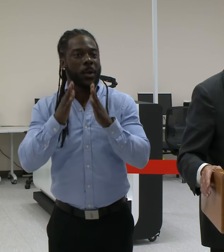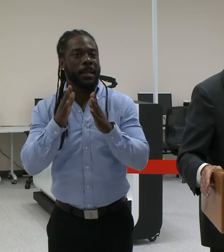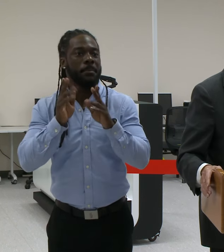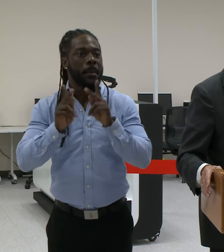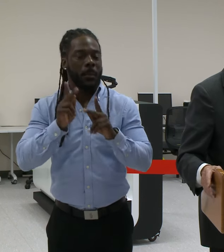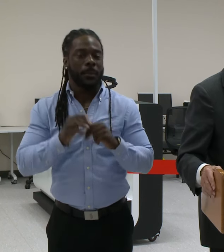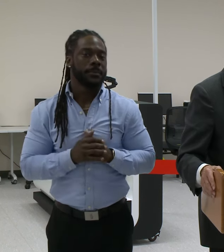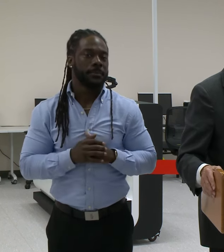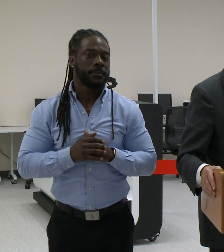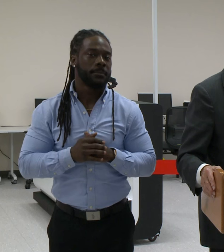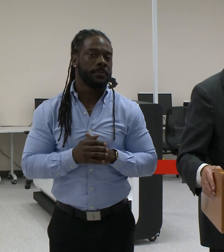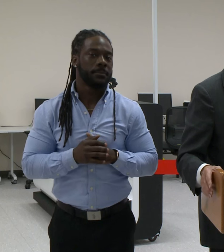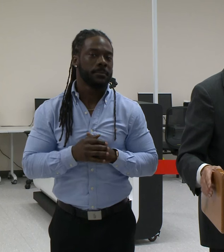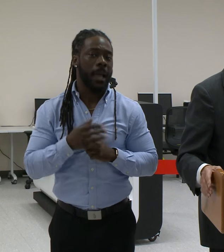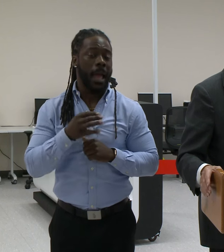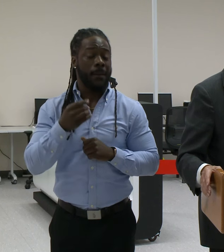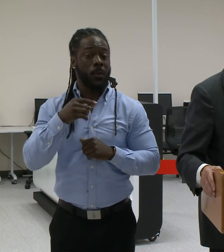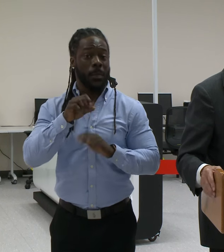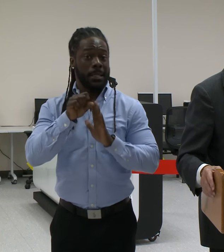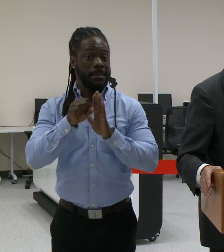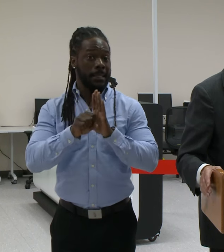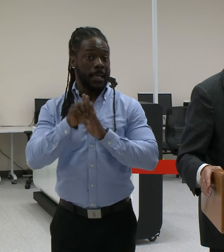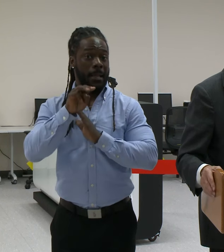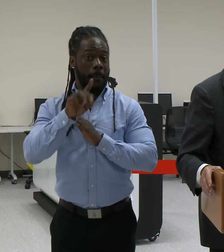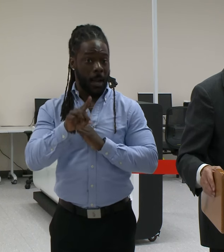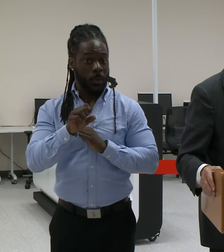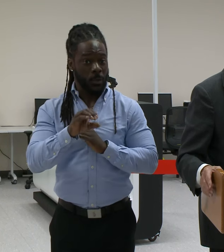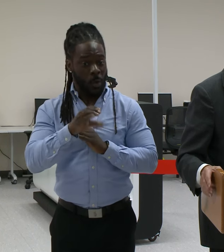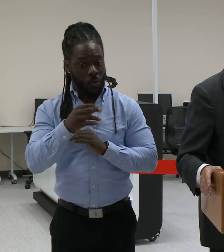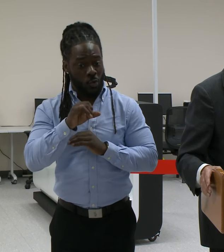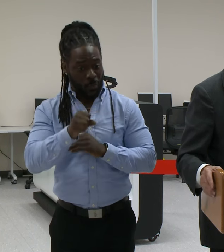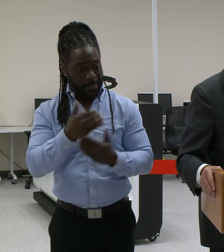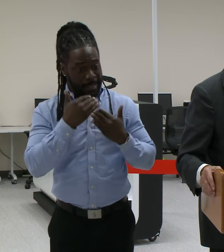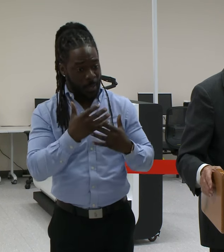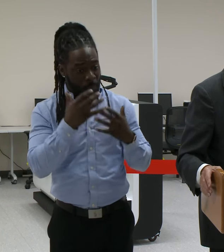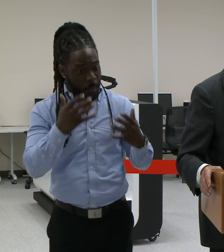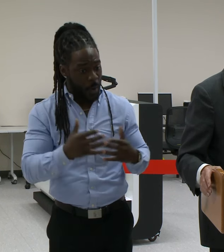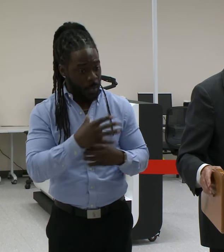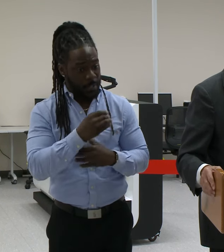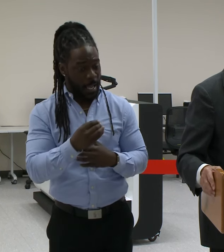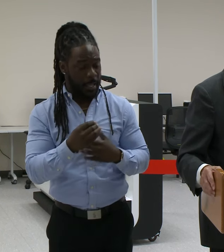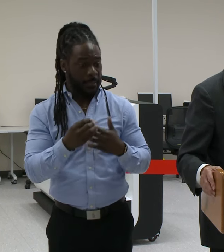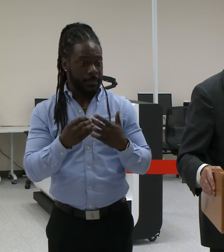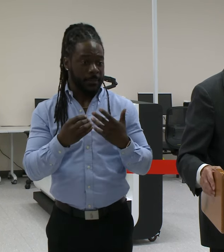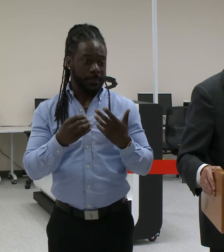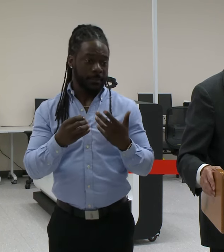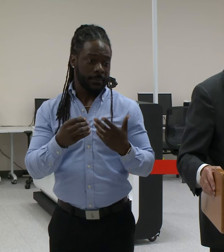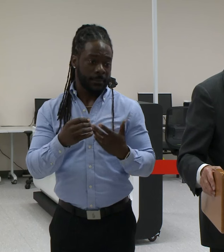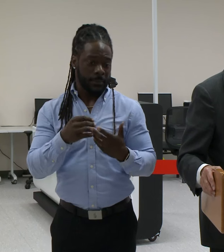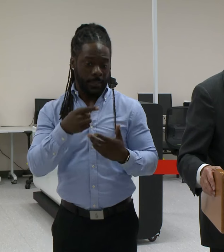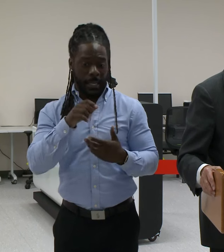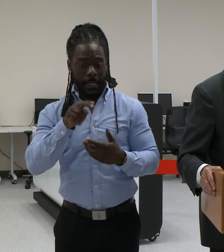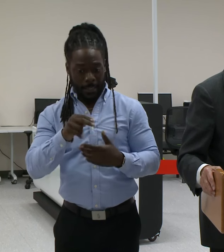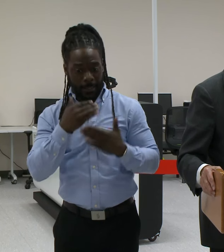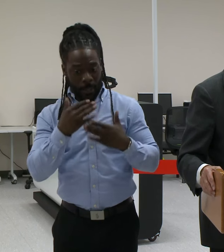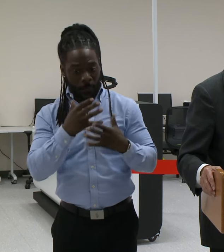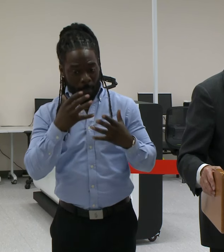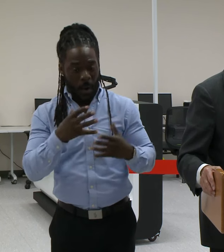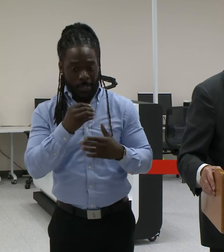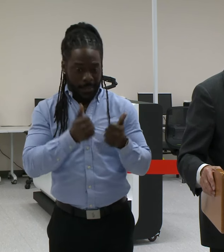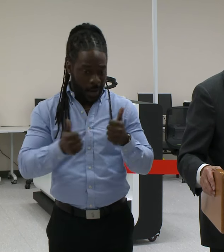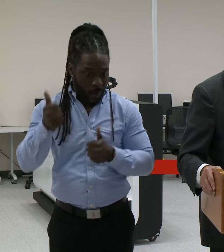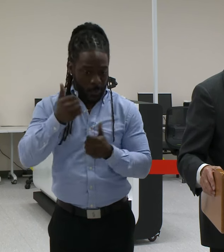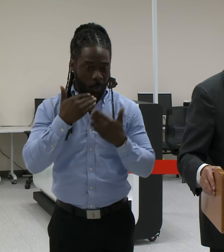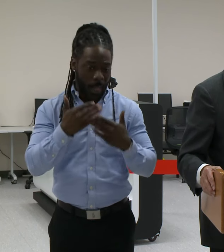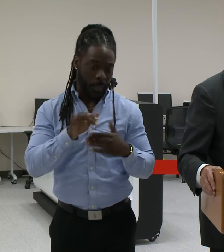people and for our state of Maryland. Chris, thank you very much, and Glenn, thank you very much, and Madam Director,